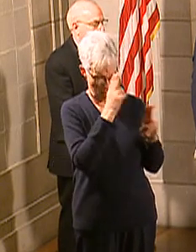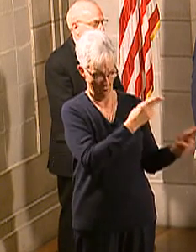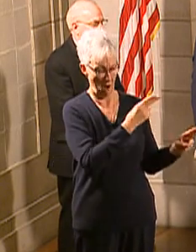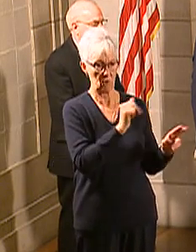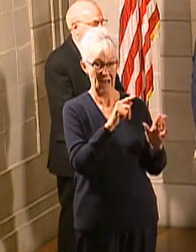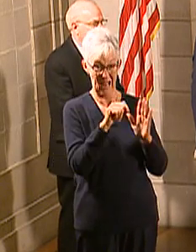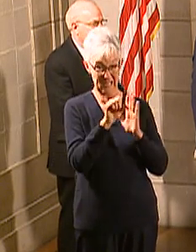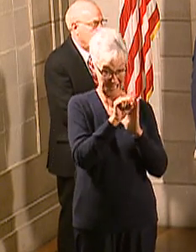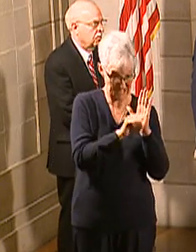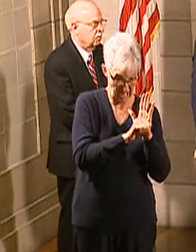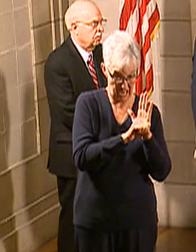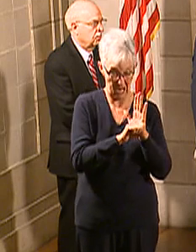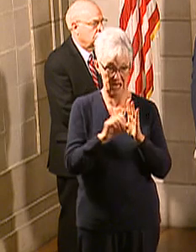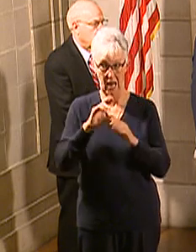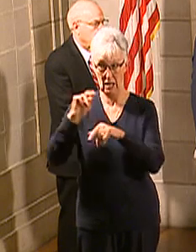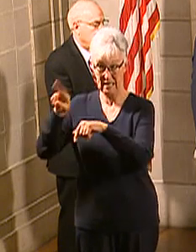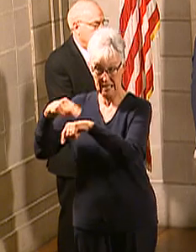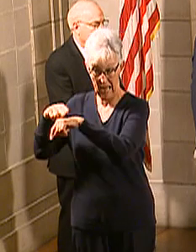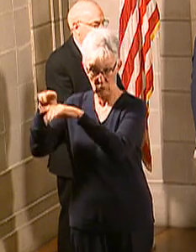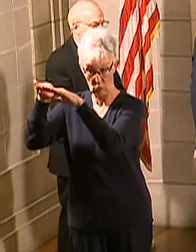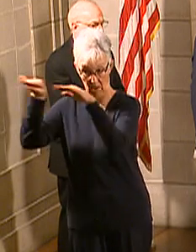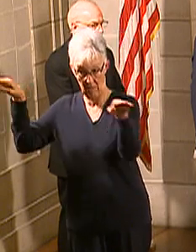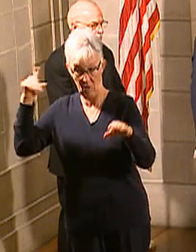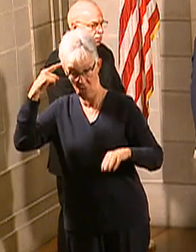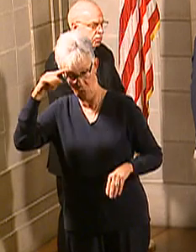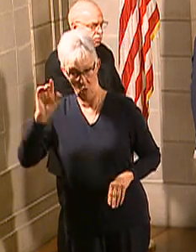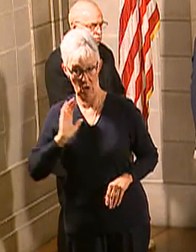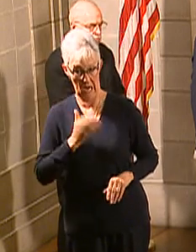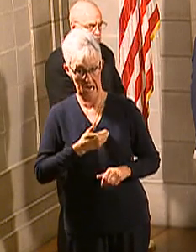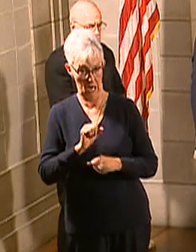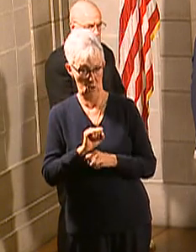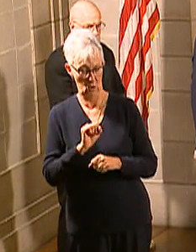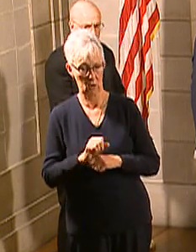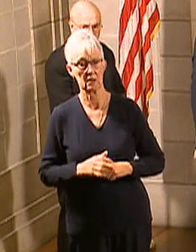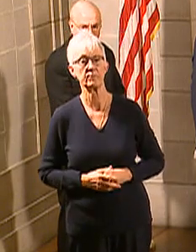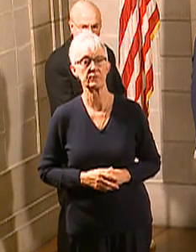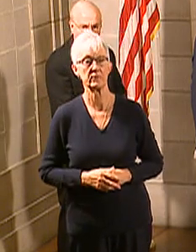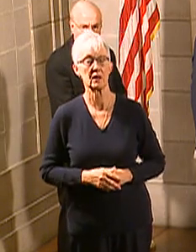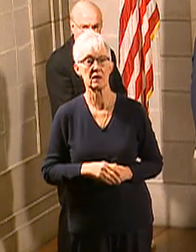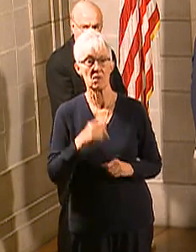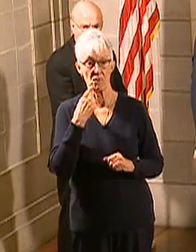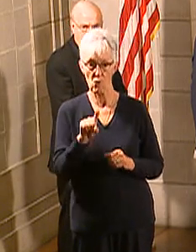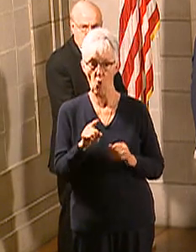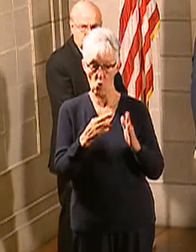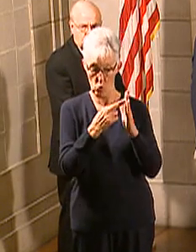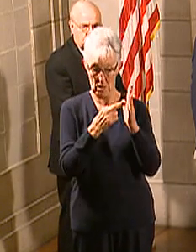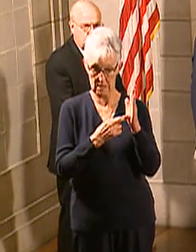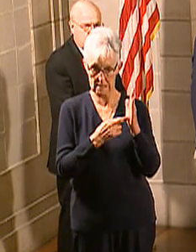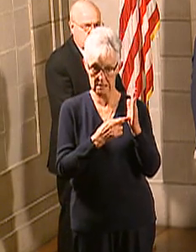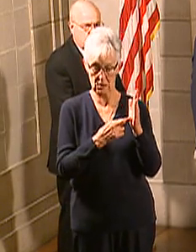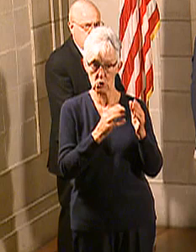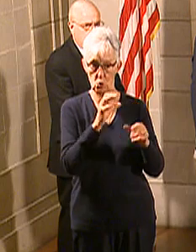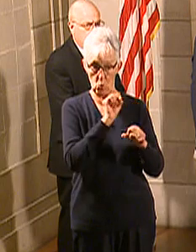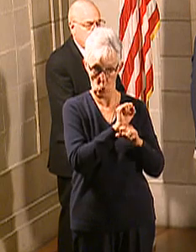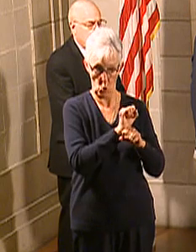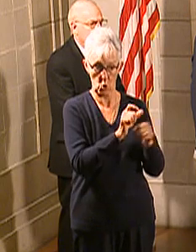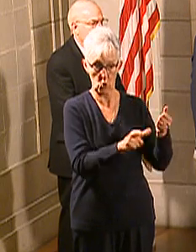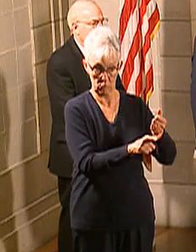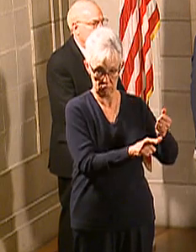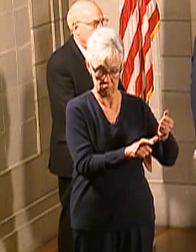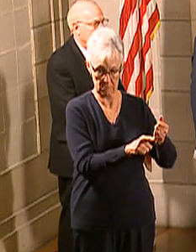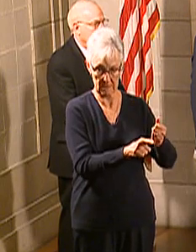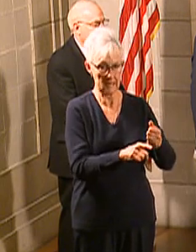and national level for all of our work. When it comes to registered apprenticeship, the work and recognition has been much the